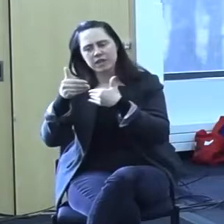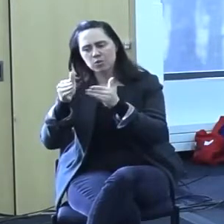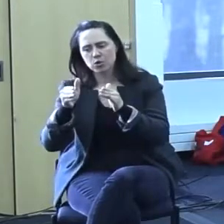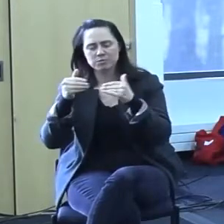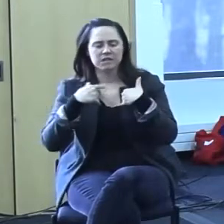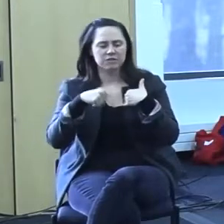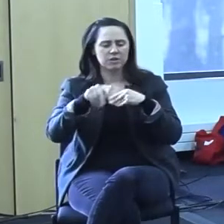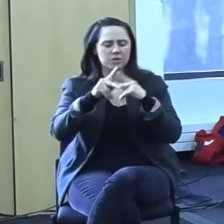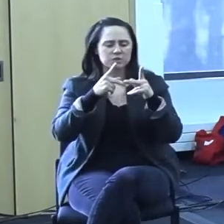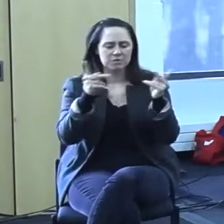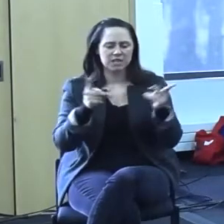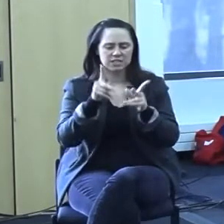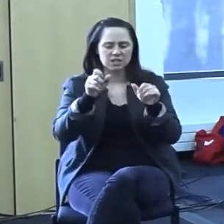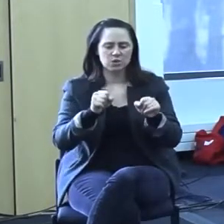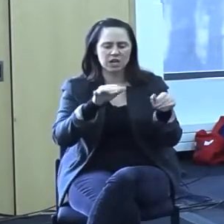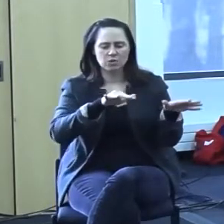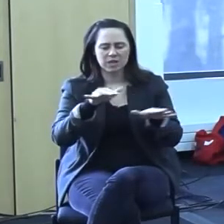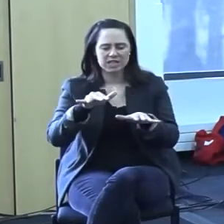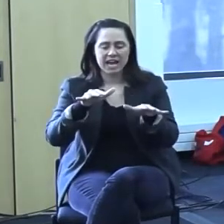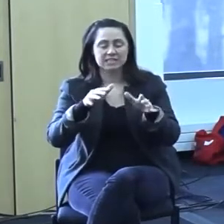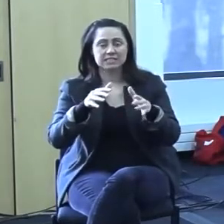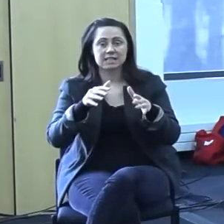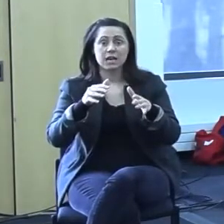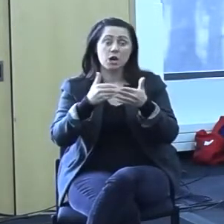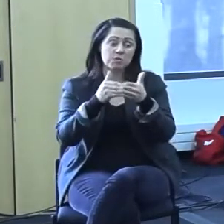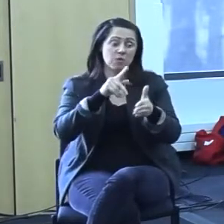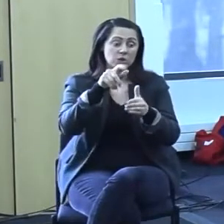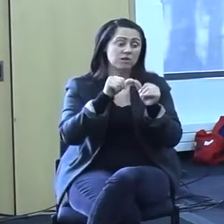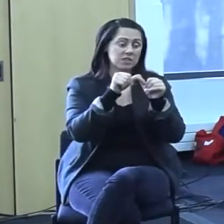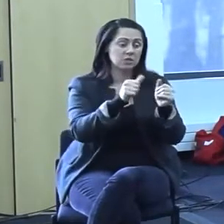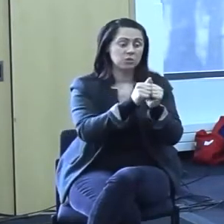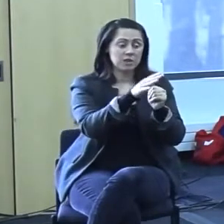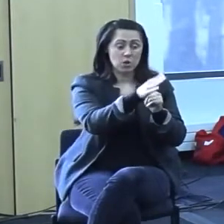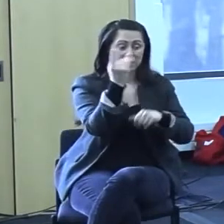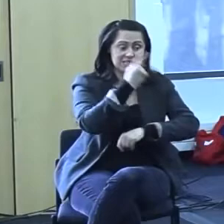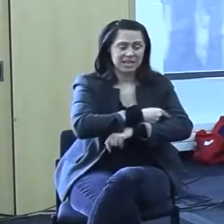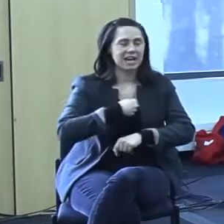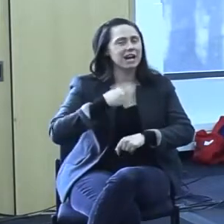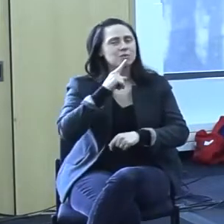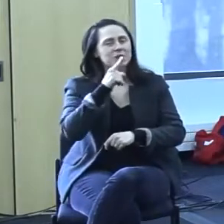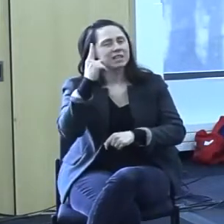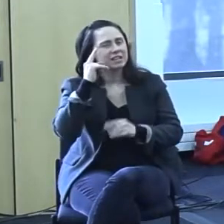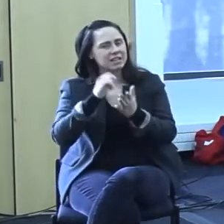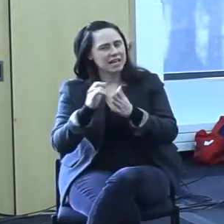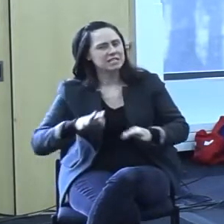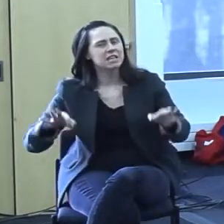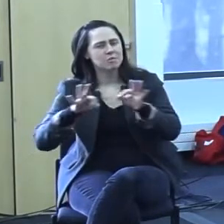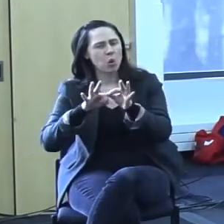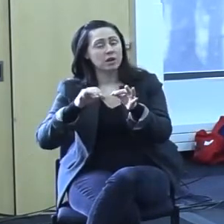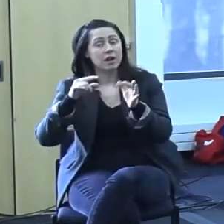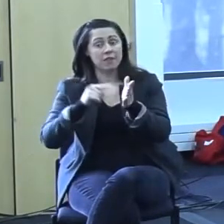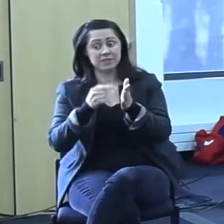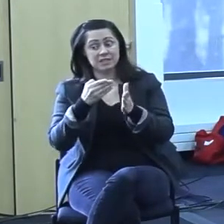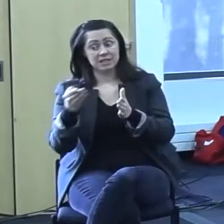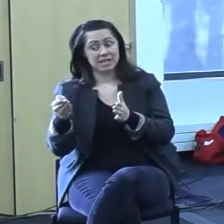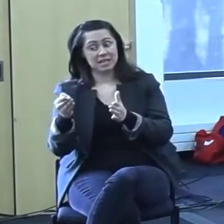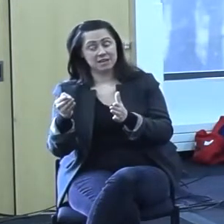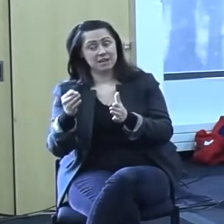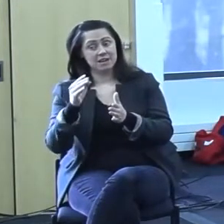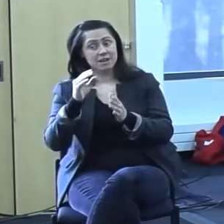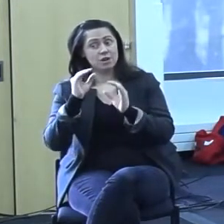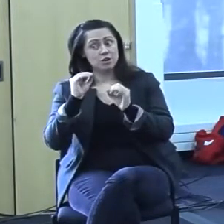just relax and calm down before you had to move on with your day. I really think that's really important because this is something I never really thought about